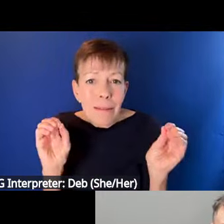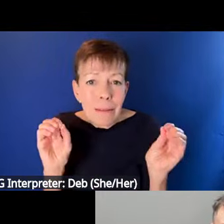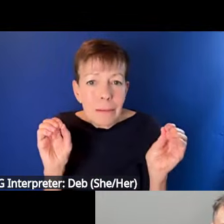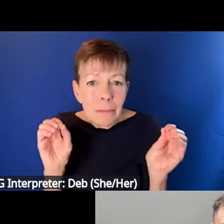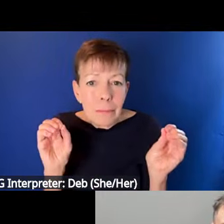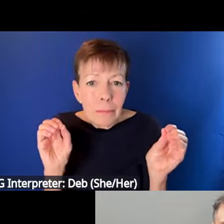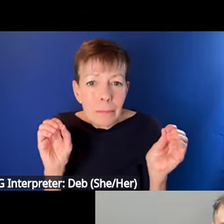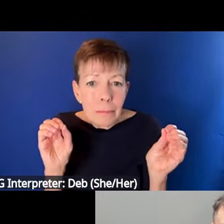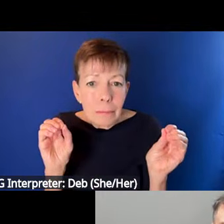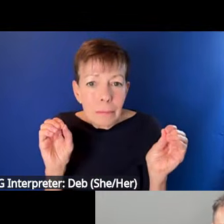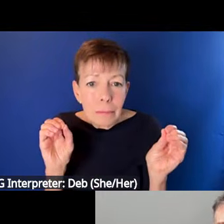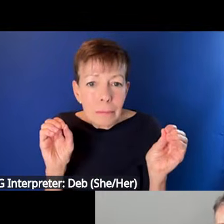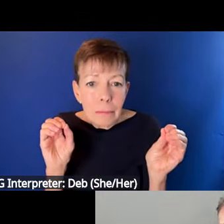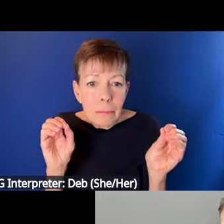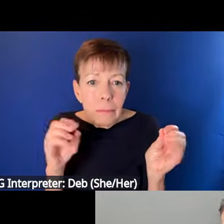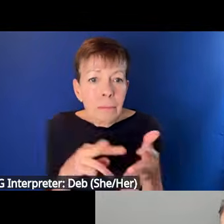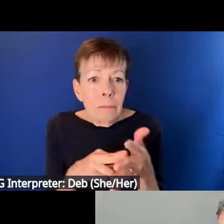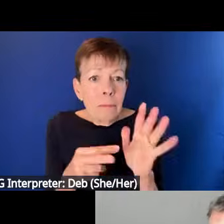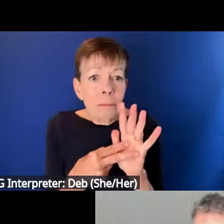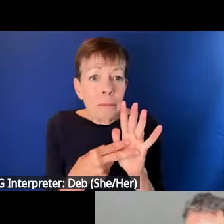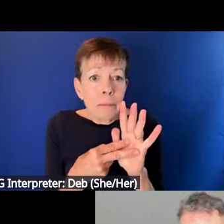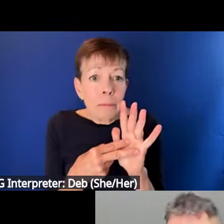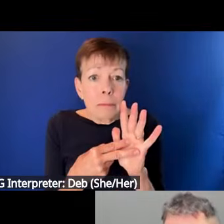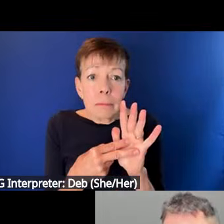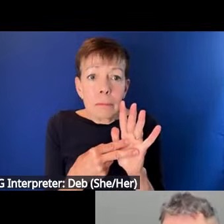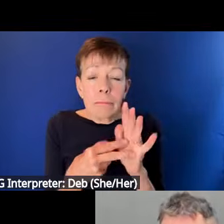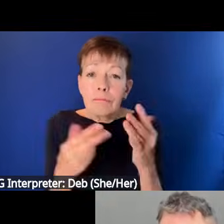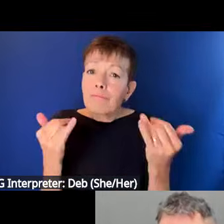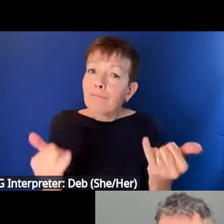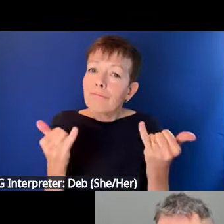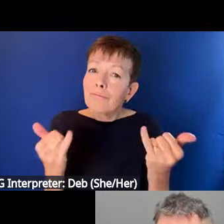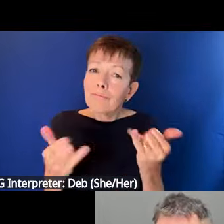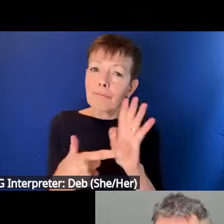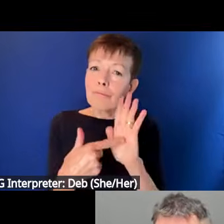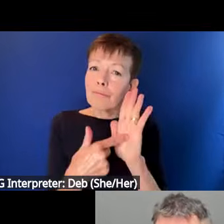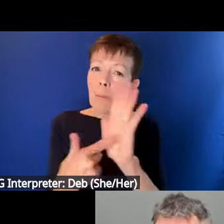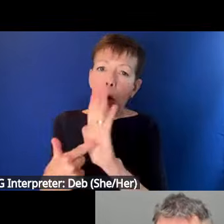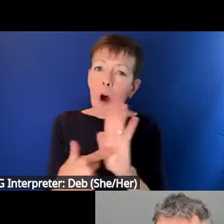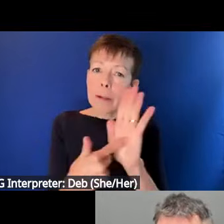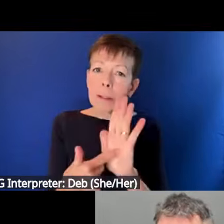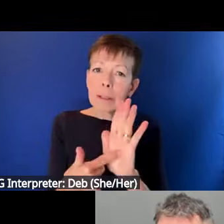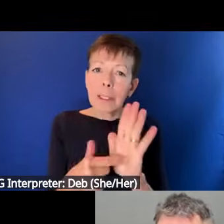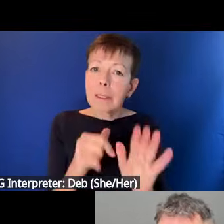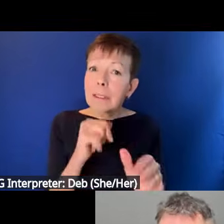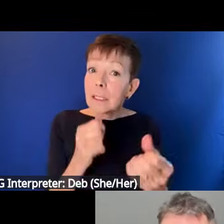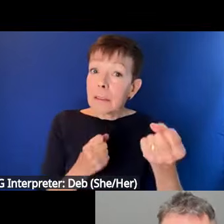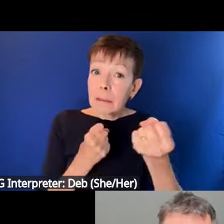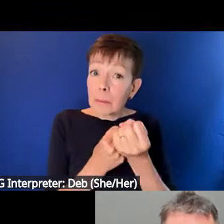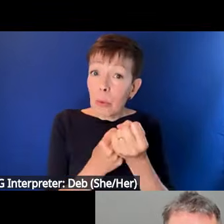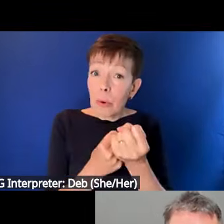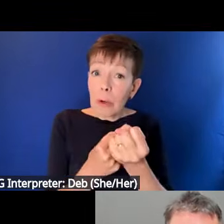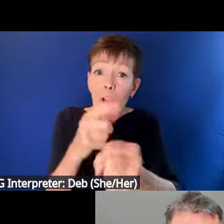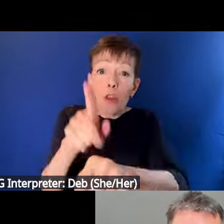So the current model is really not able to support that long-term,